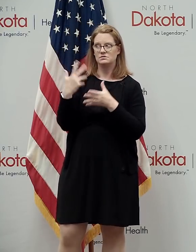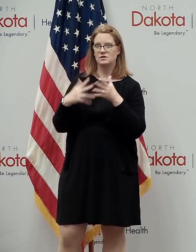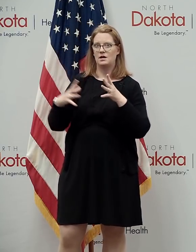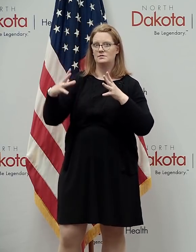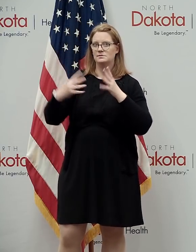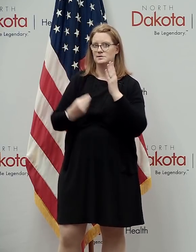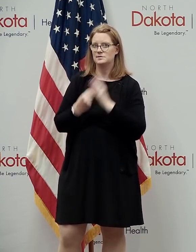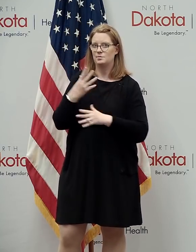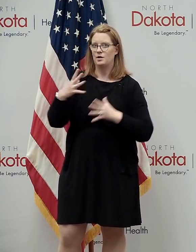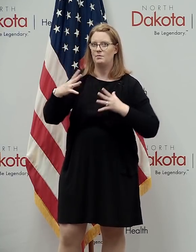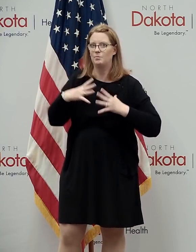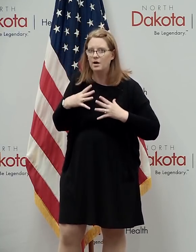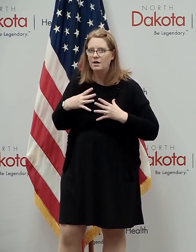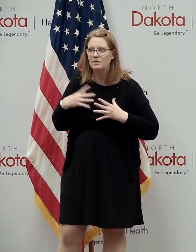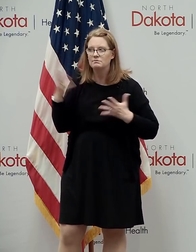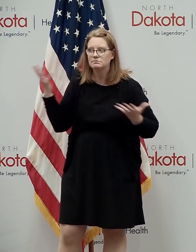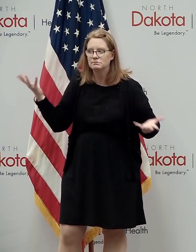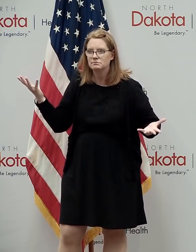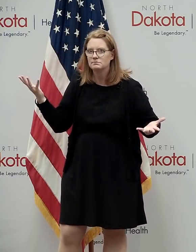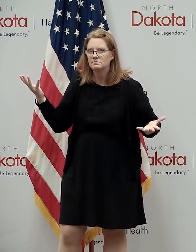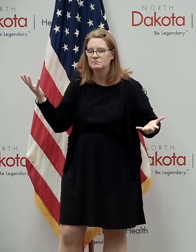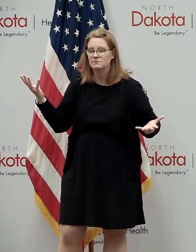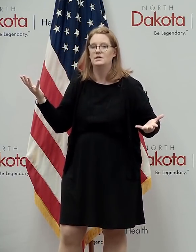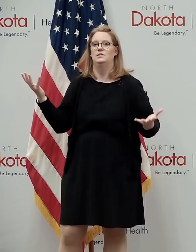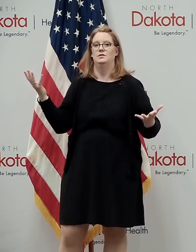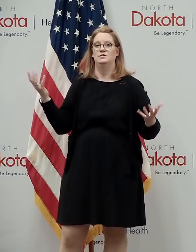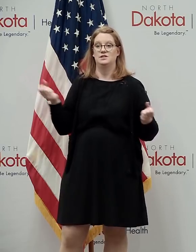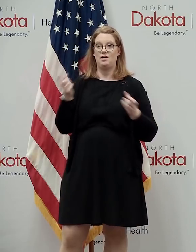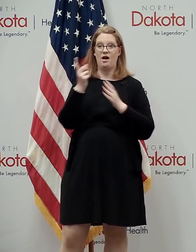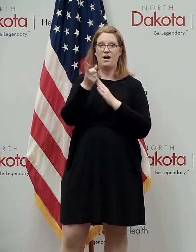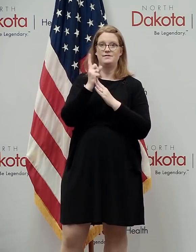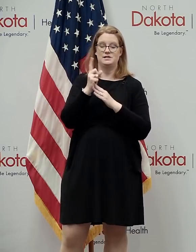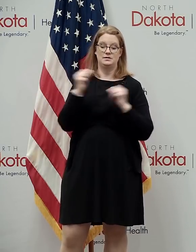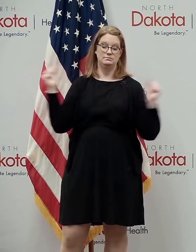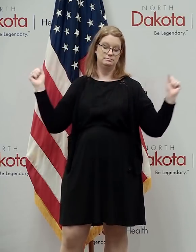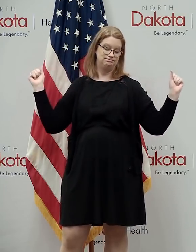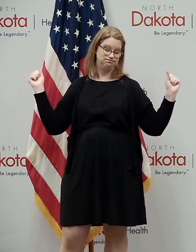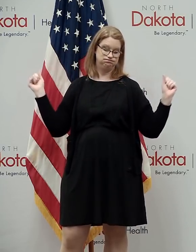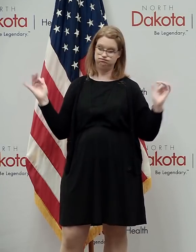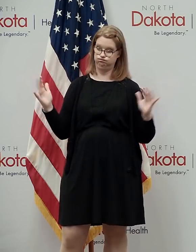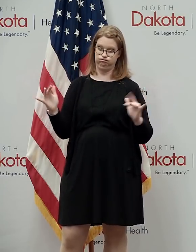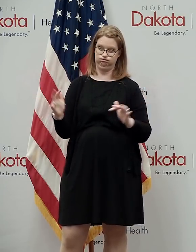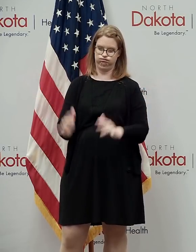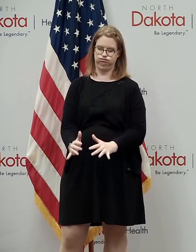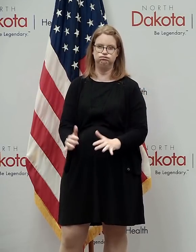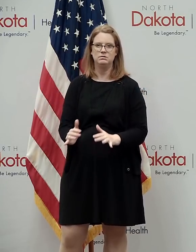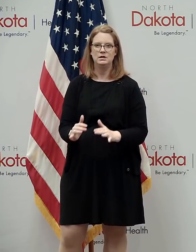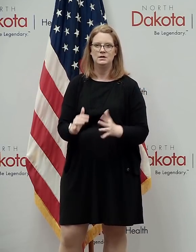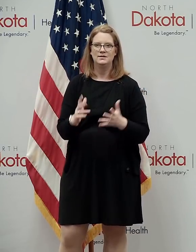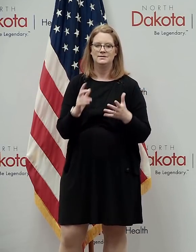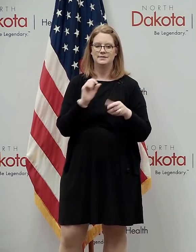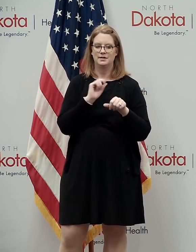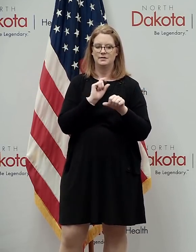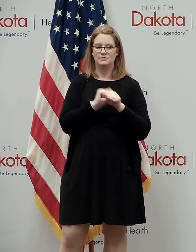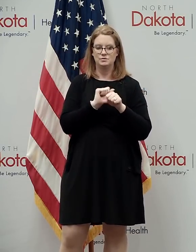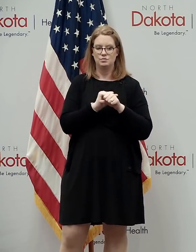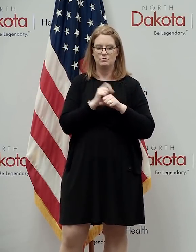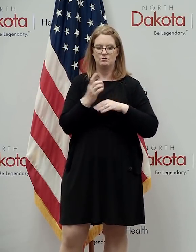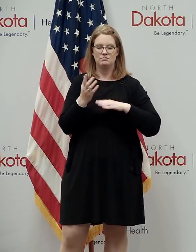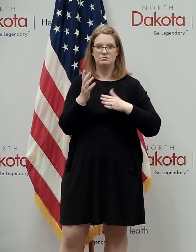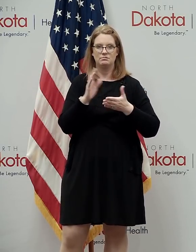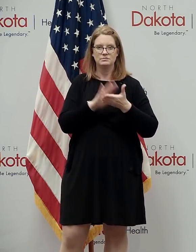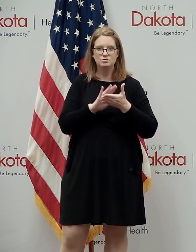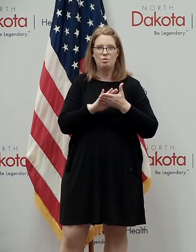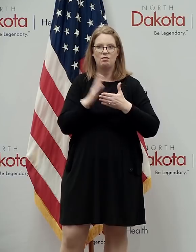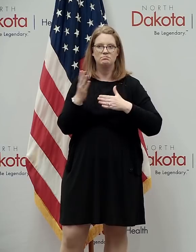160,000 people out of 760,000 in congregate environments living in dorms. And so, like I say, we've got a road